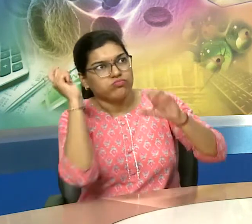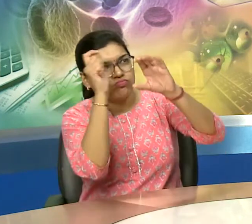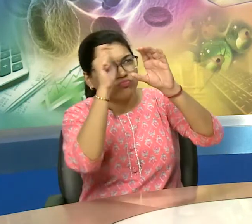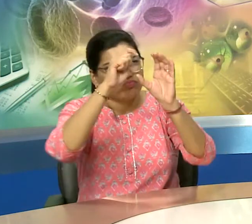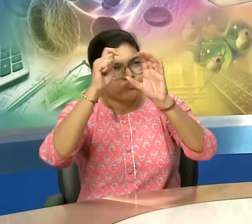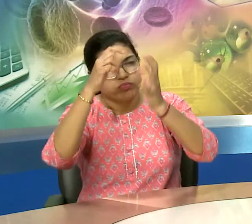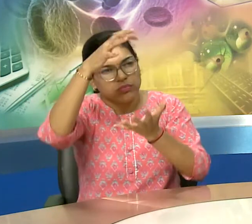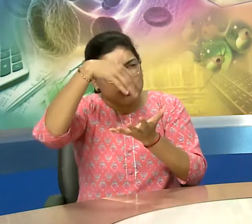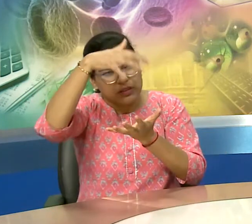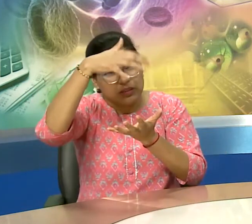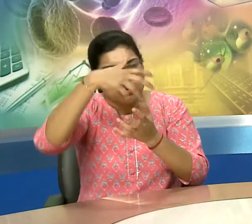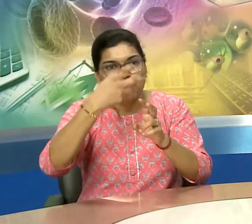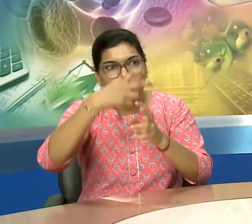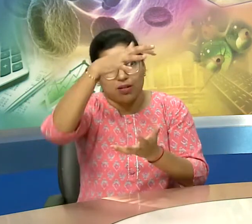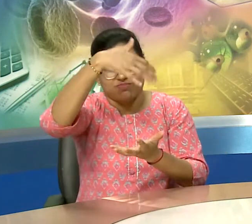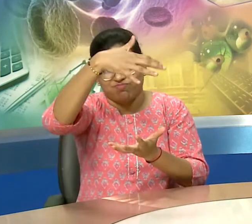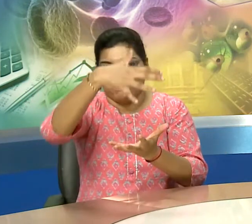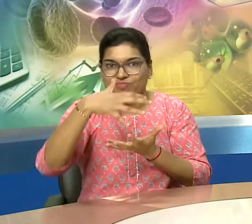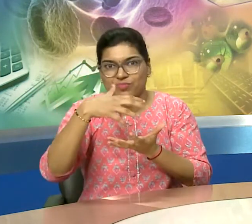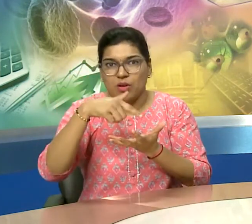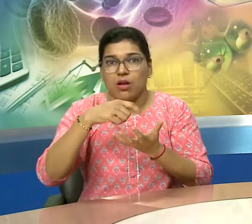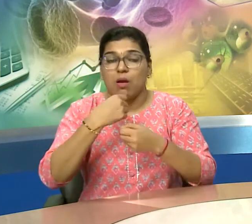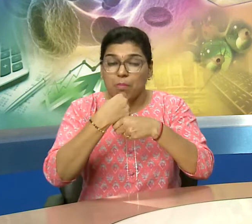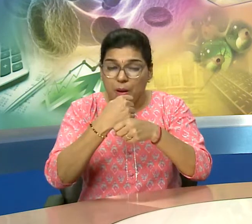and all those things have to be quarried.